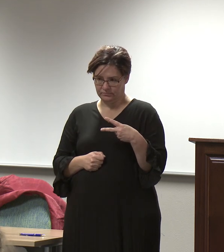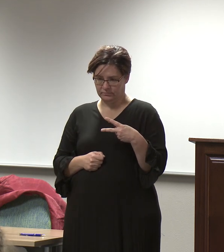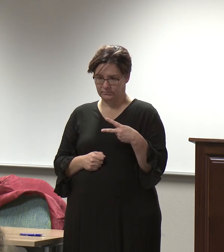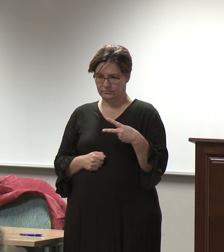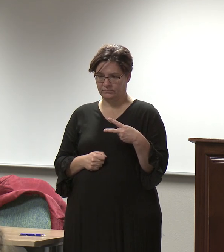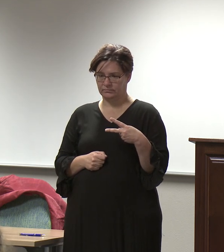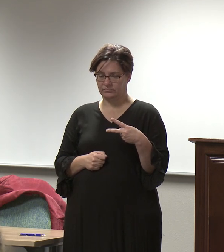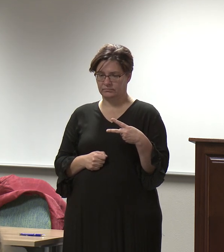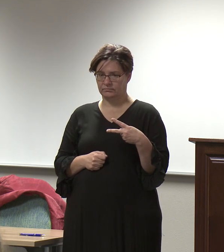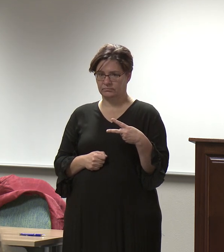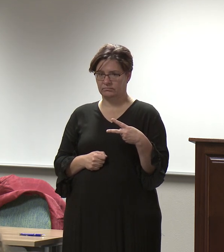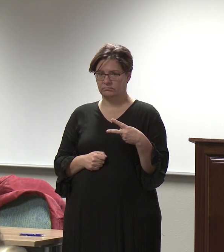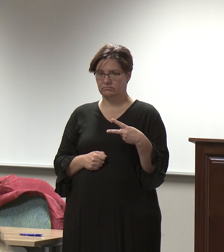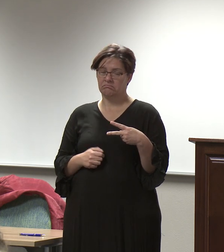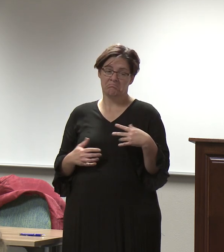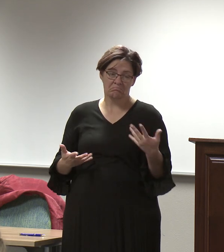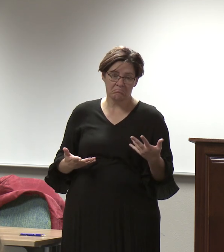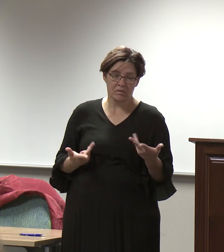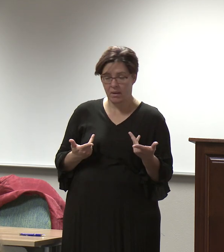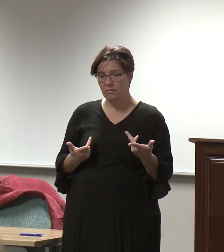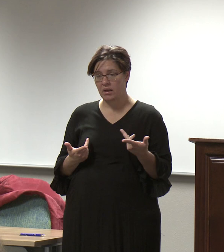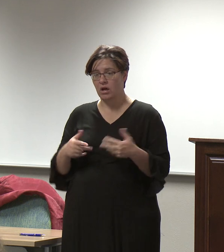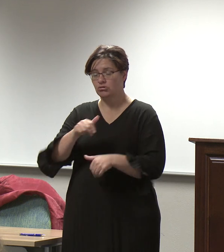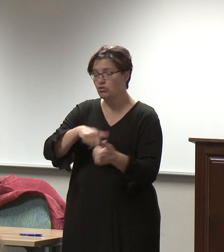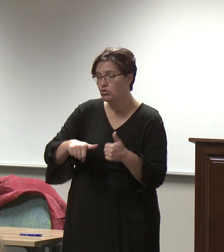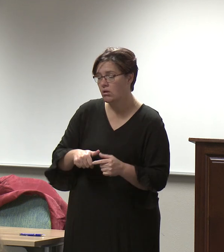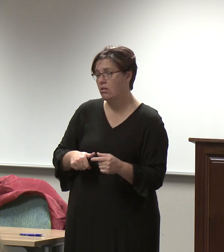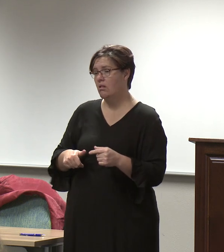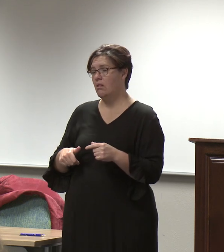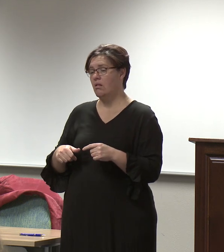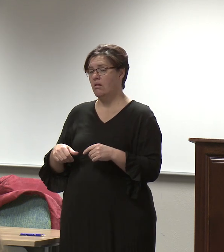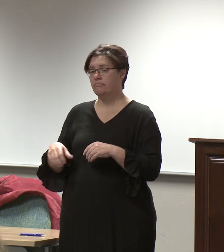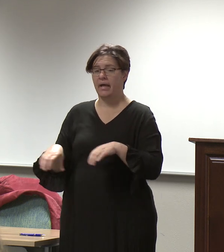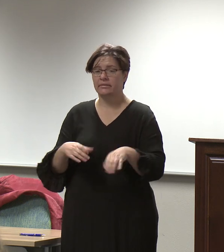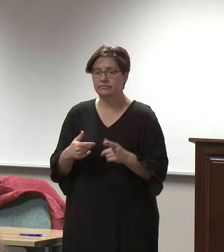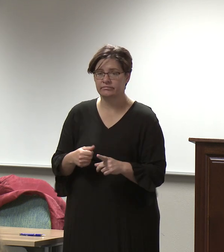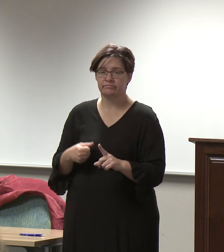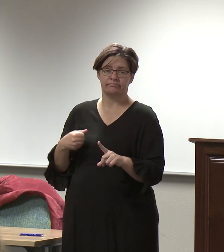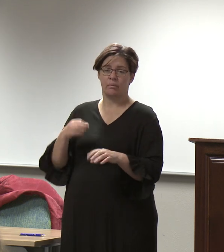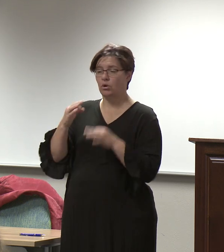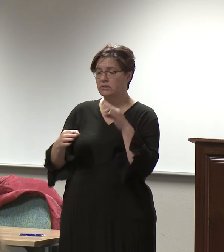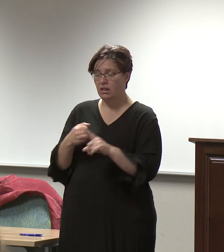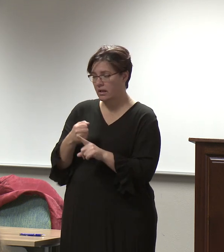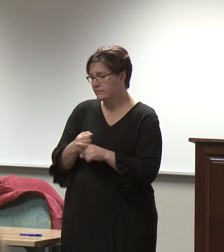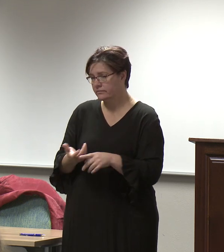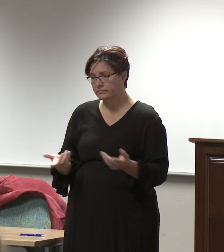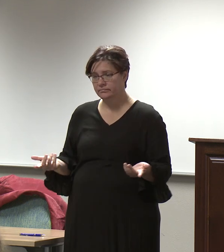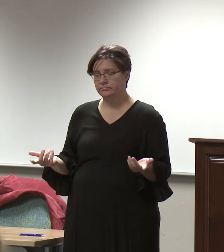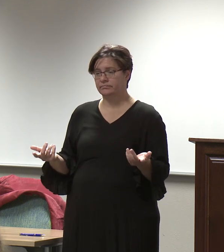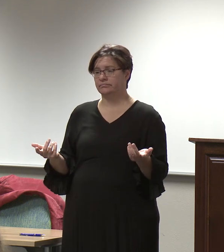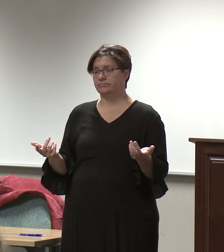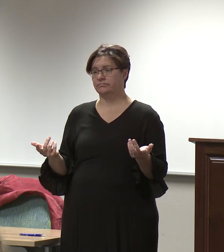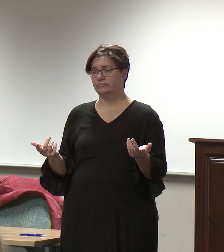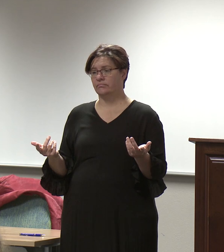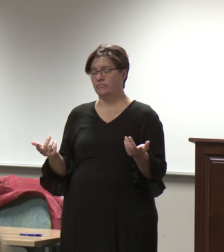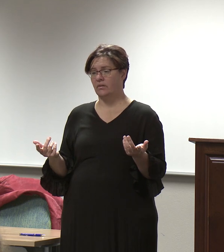you are social active and political active. In my case, if you are on the left, is